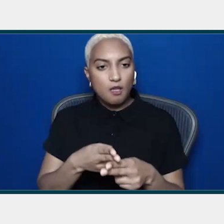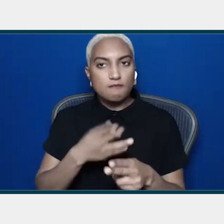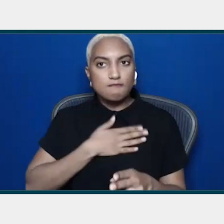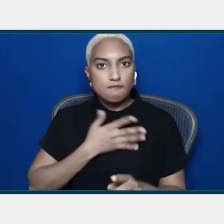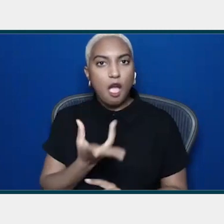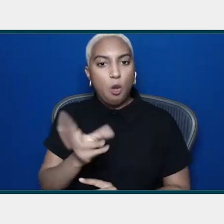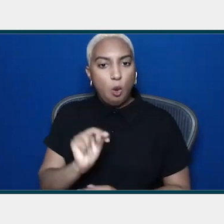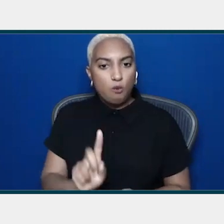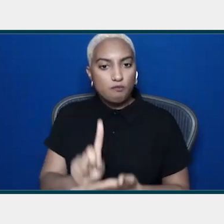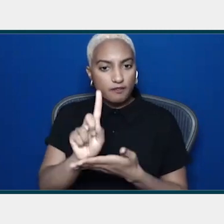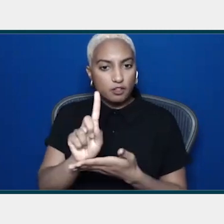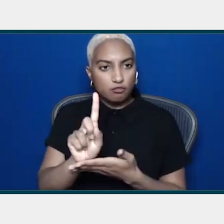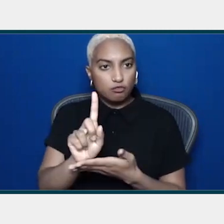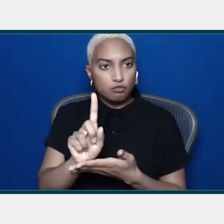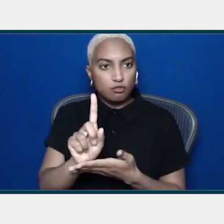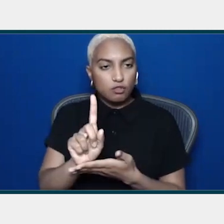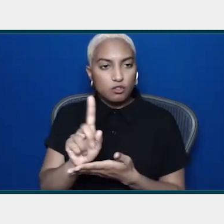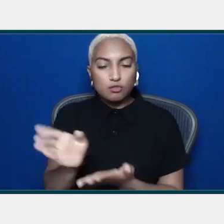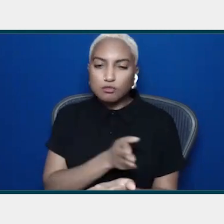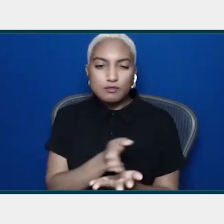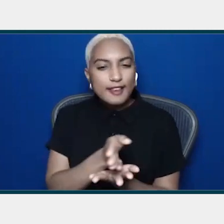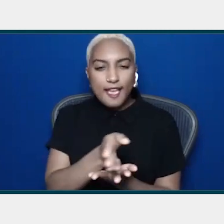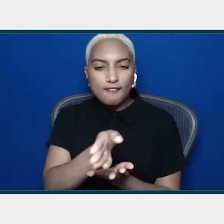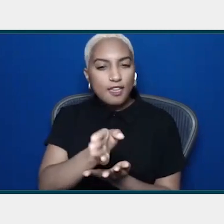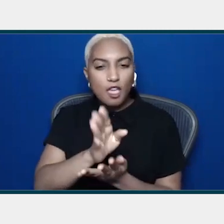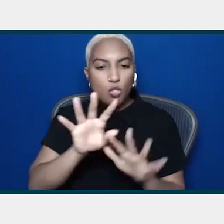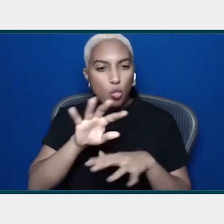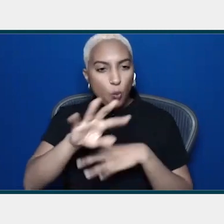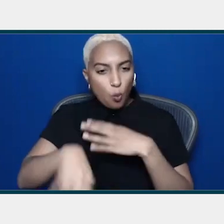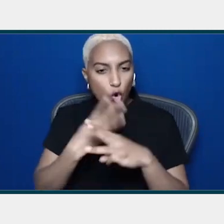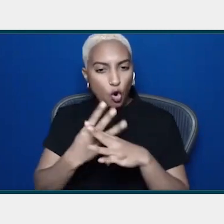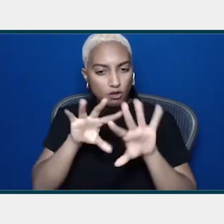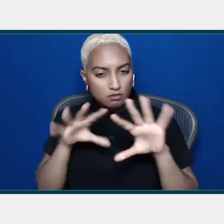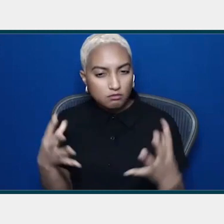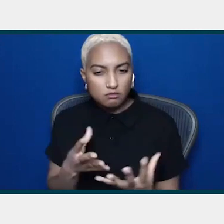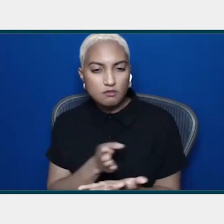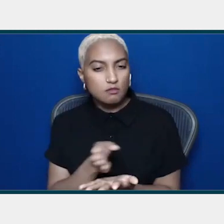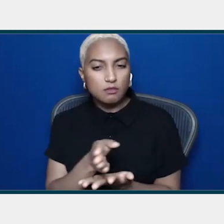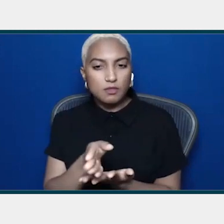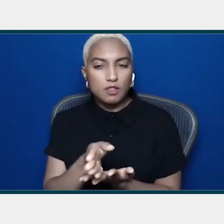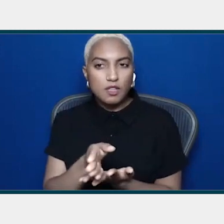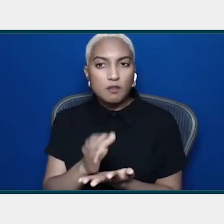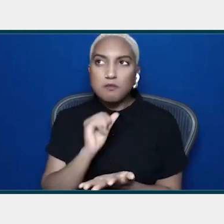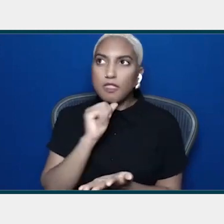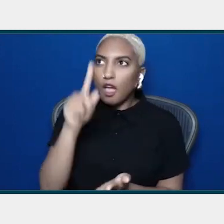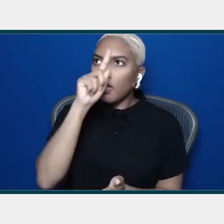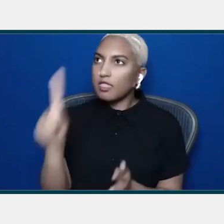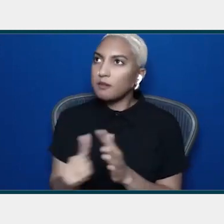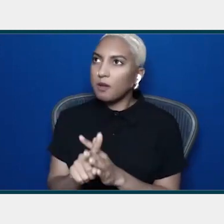never thinking about lots of things in which I have privilege. And that is often something that we